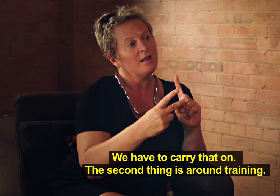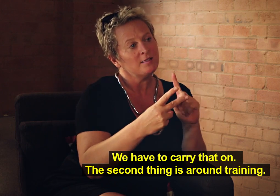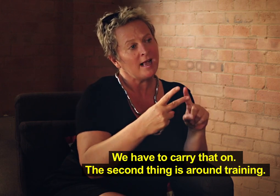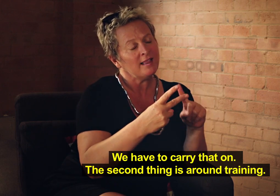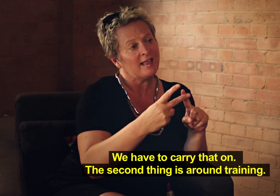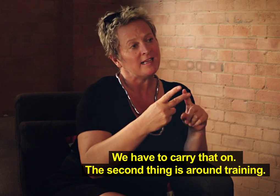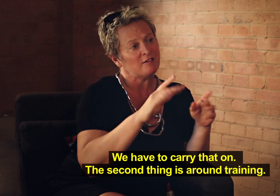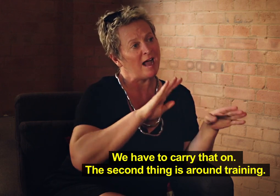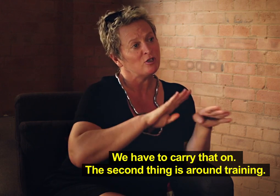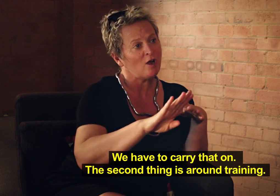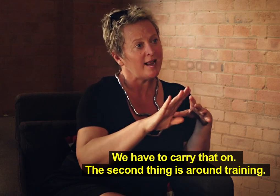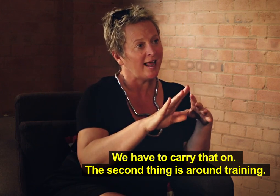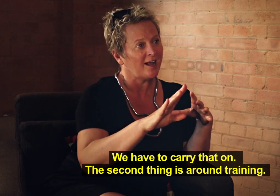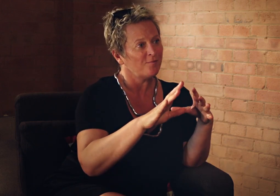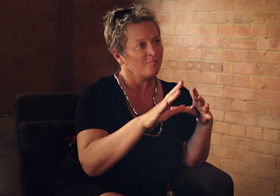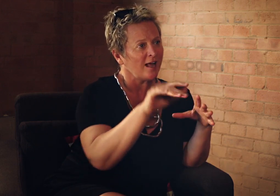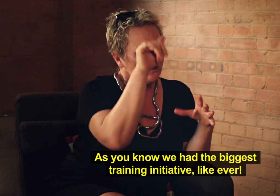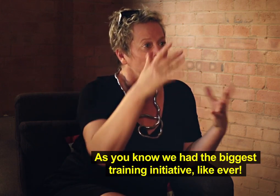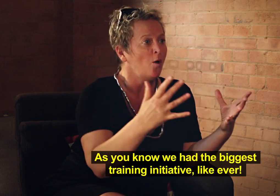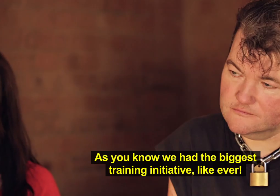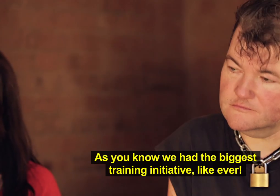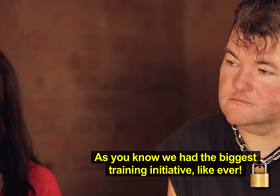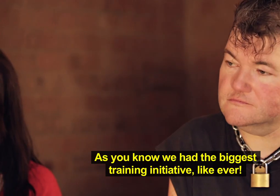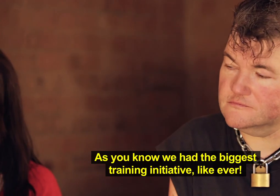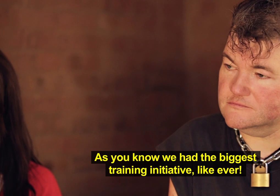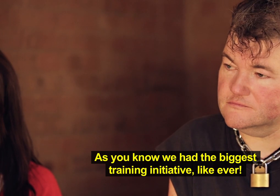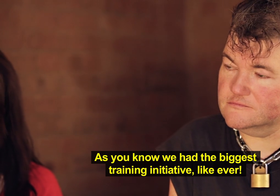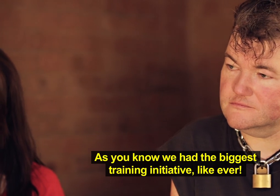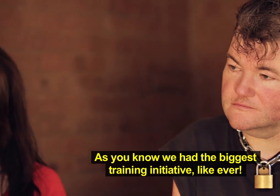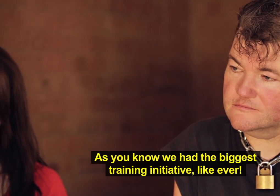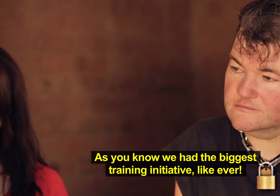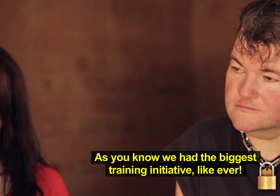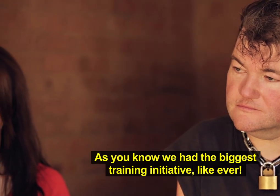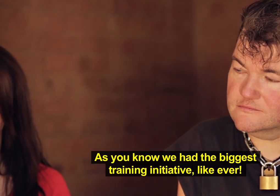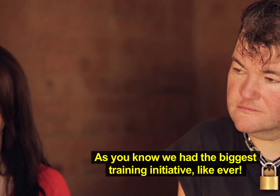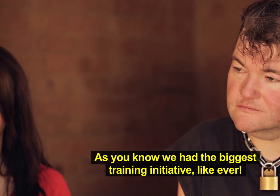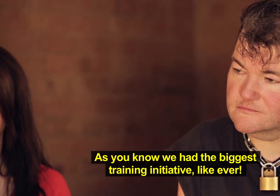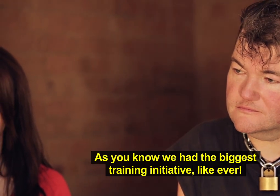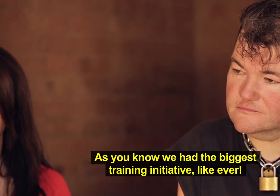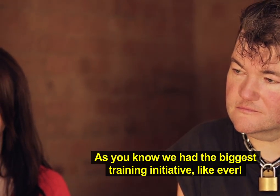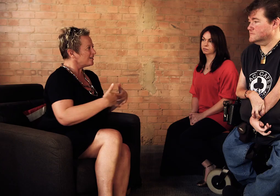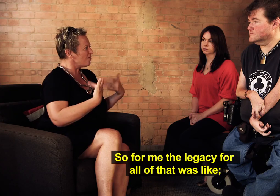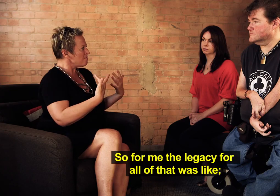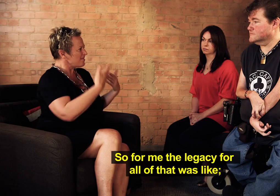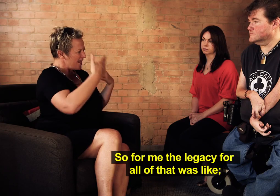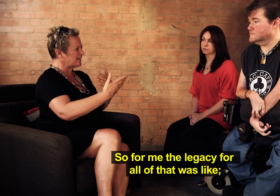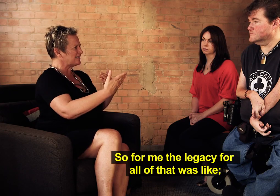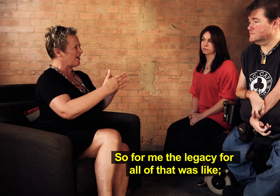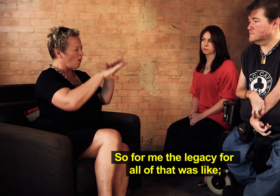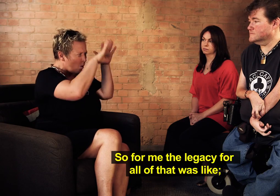The second thing is around training. As you know, we had the biggest training initiative like ever. So for me, the legacy for